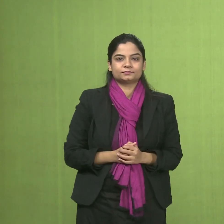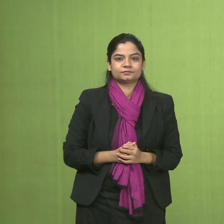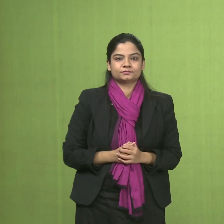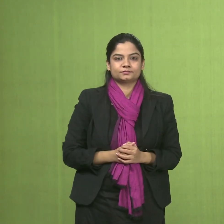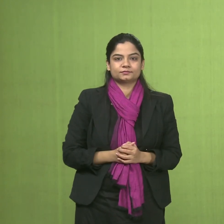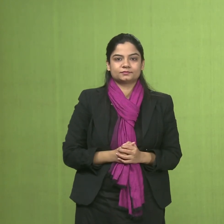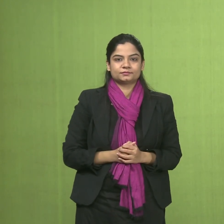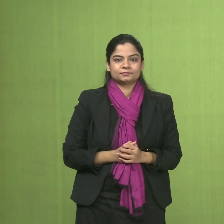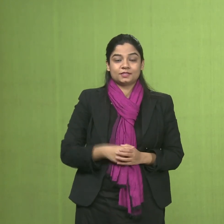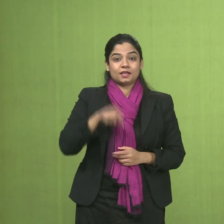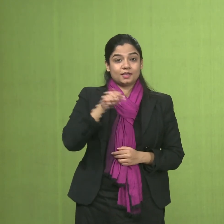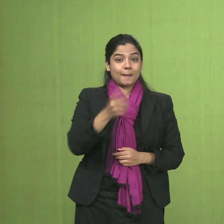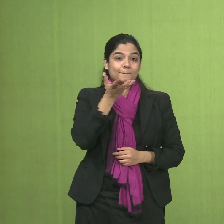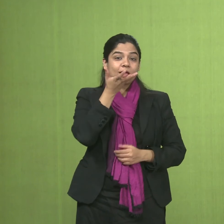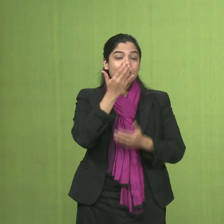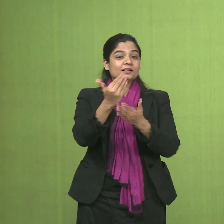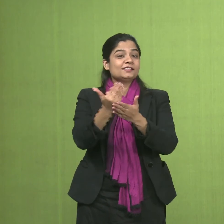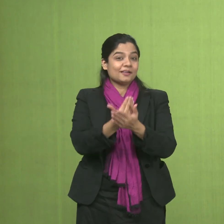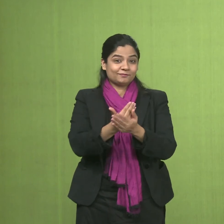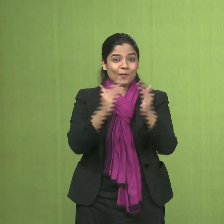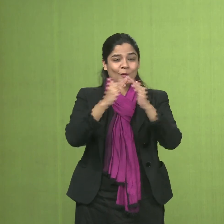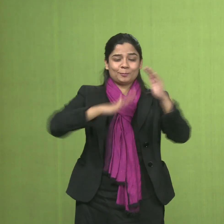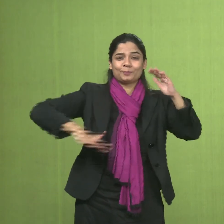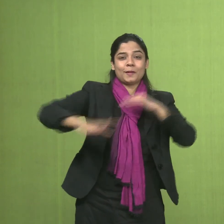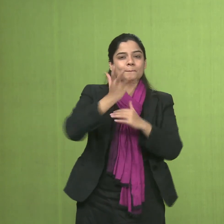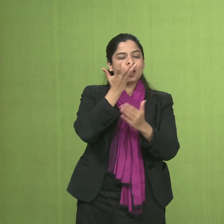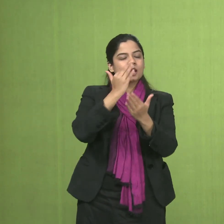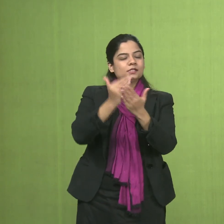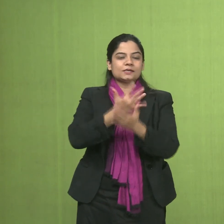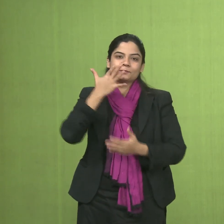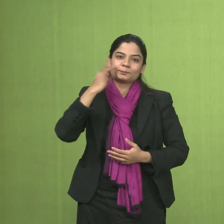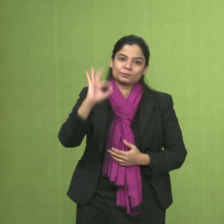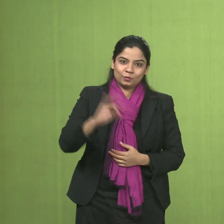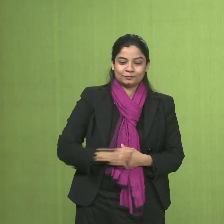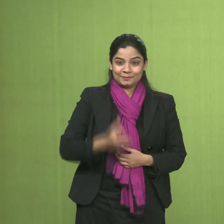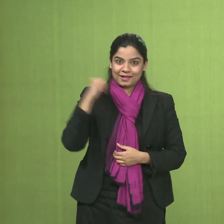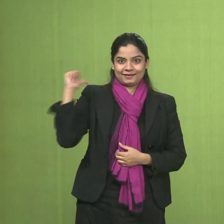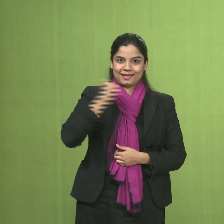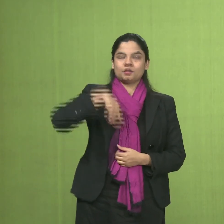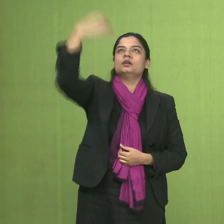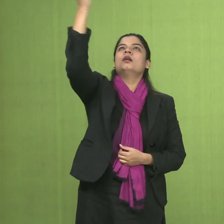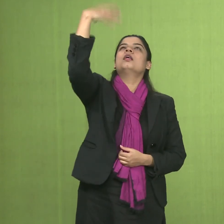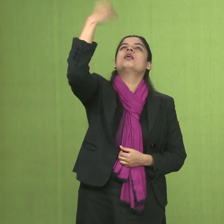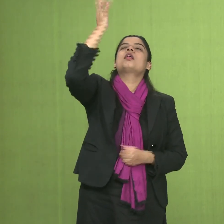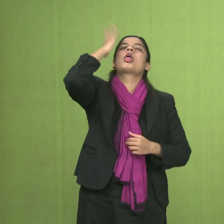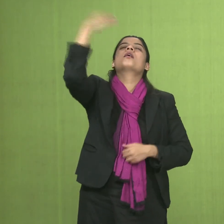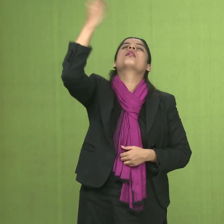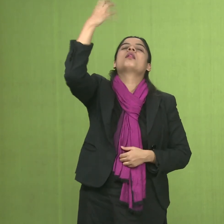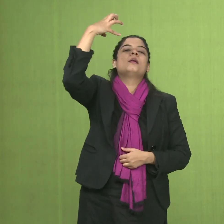as much as you can. Conservation of water. We all have to be mindful of conservation of water. Don't use a